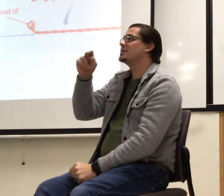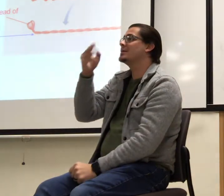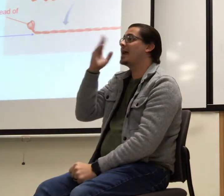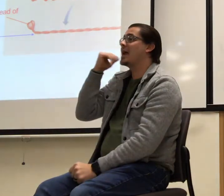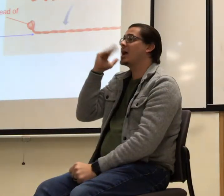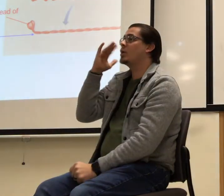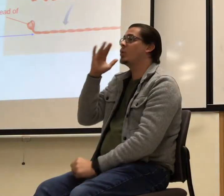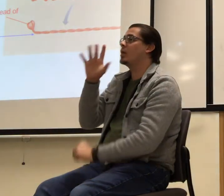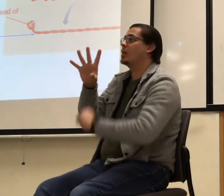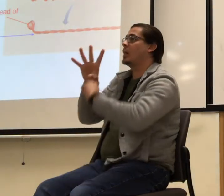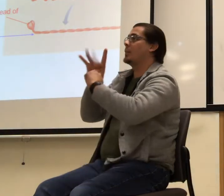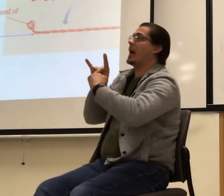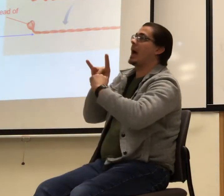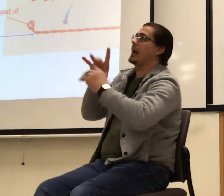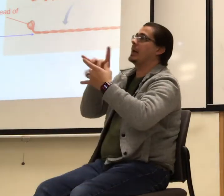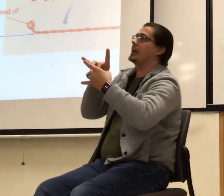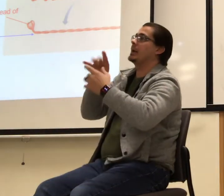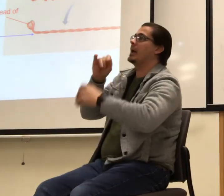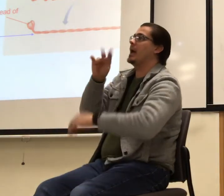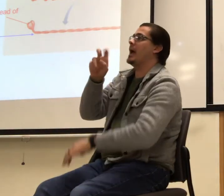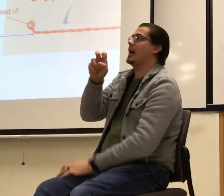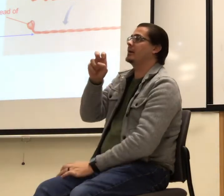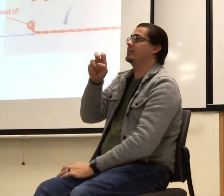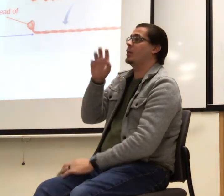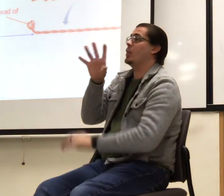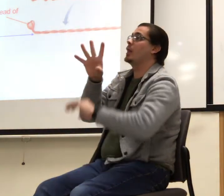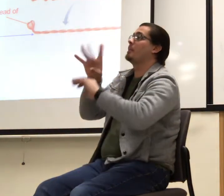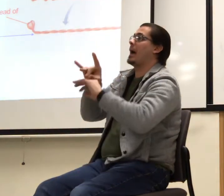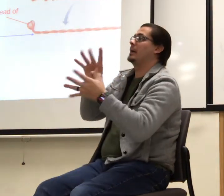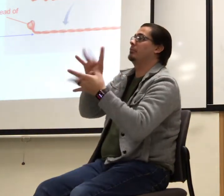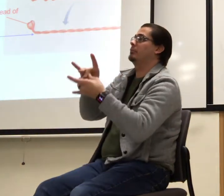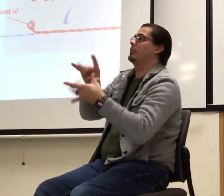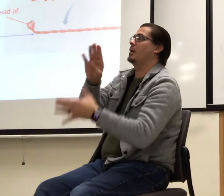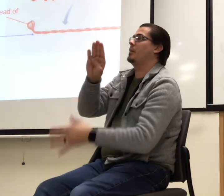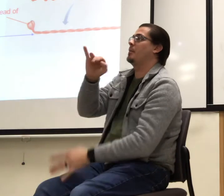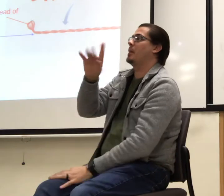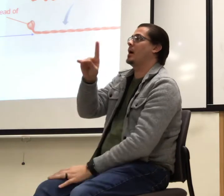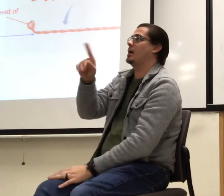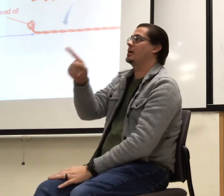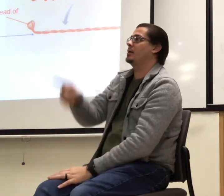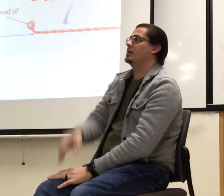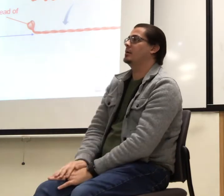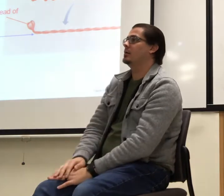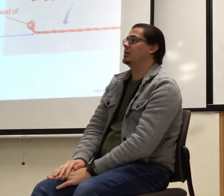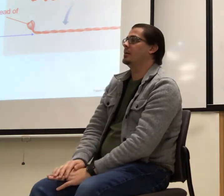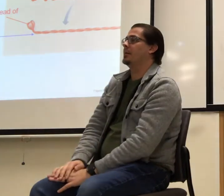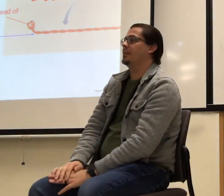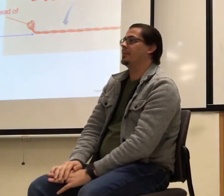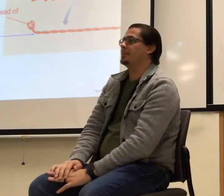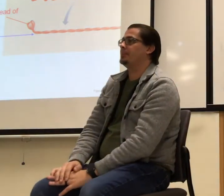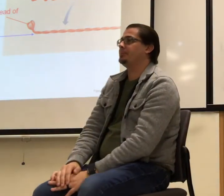binds active site. It's not the active site, it binds it right there. Okay, that's what I wanted to say.